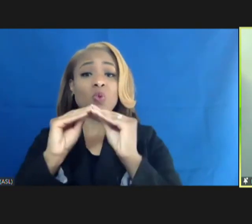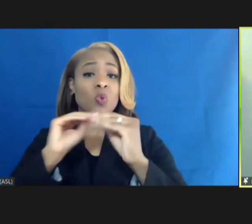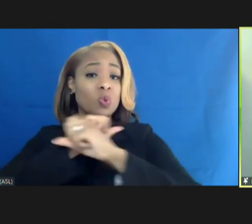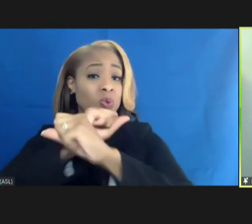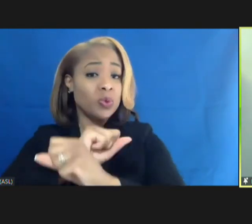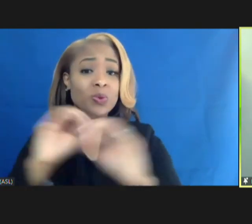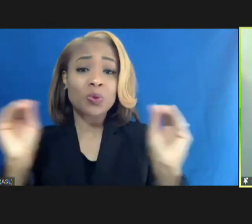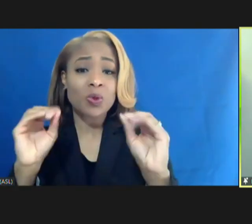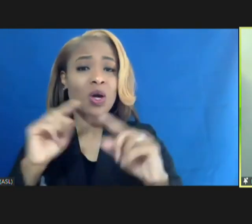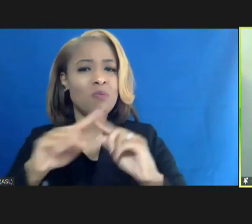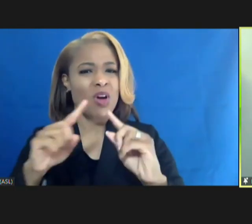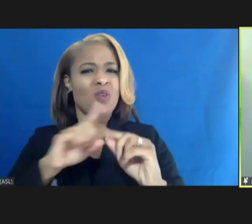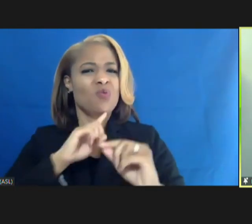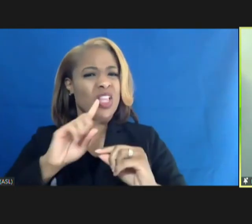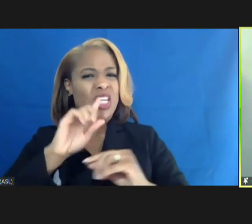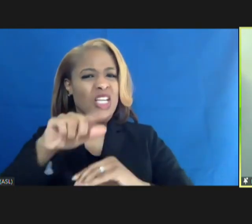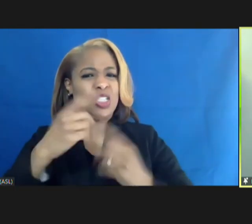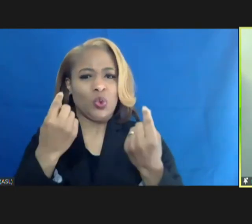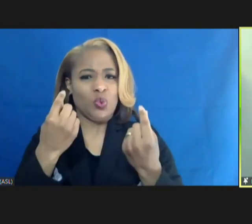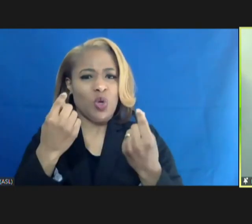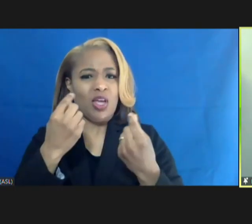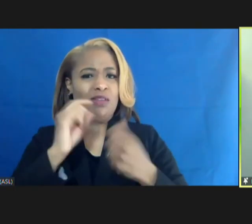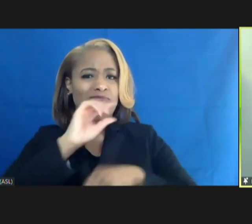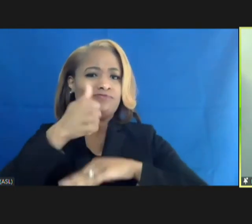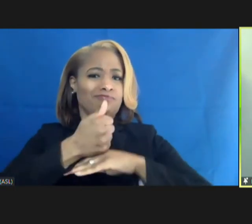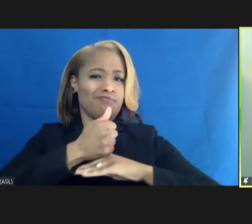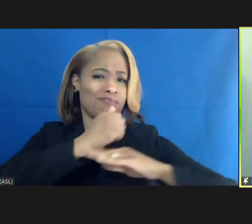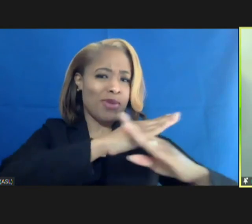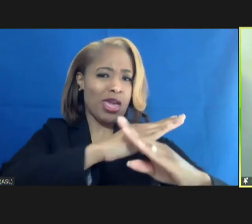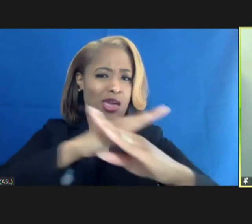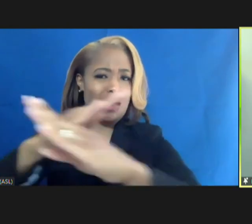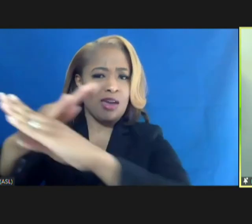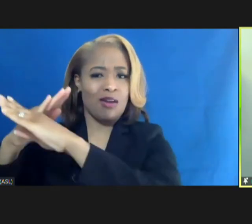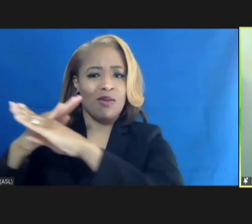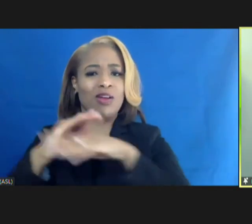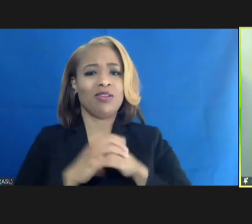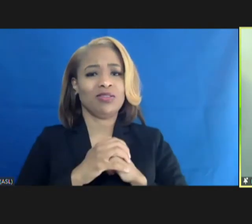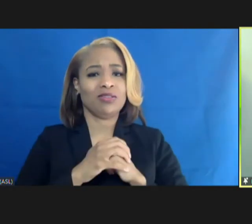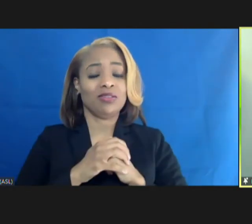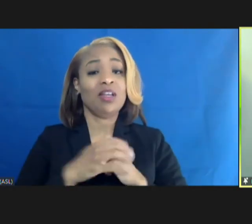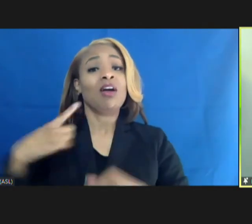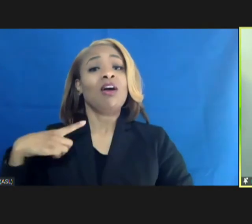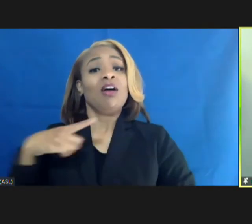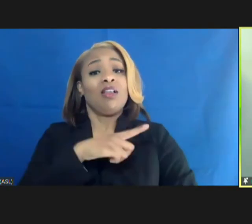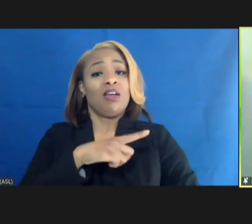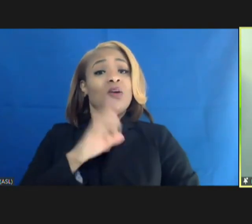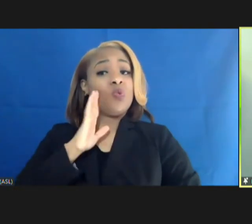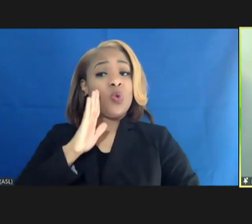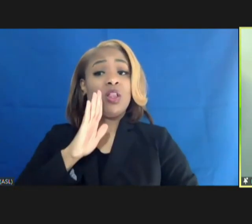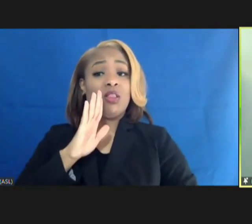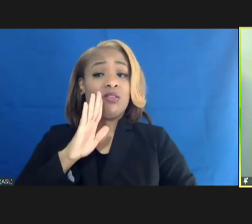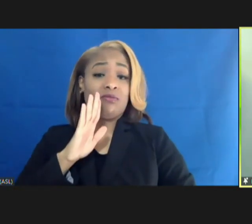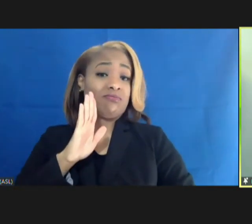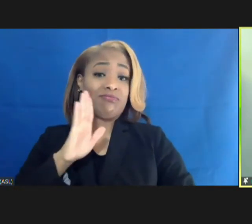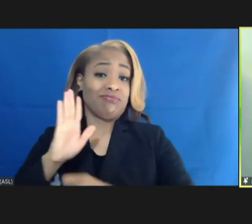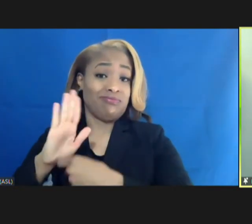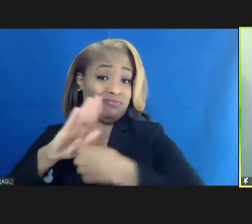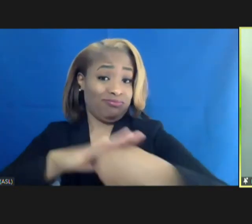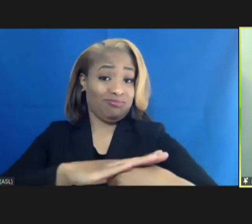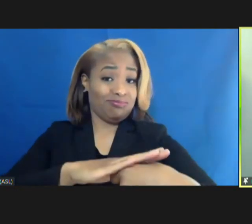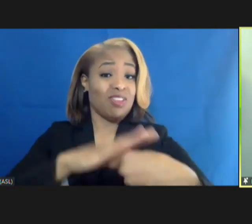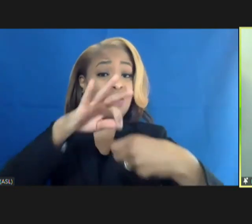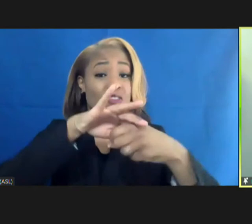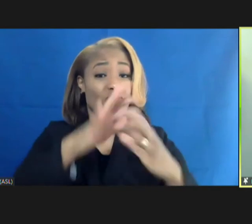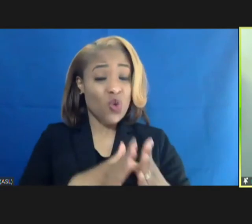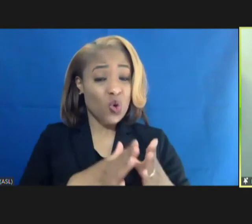create hurdles and barriers to the ballot box. The legislation will actively suppress voters and make it